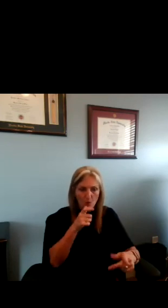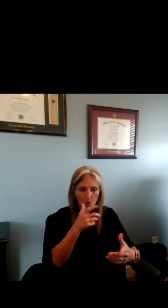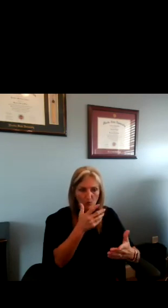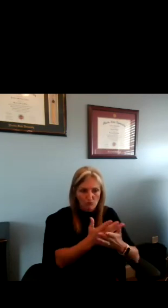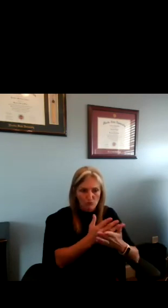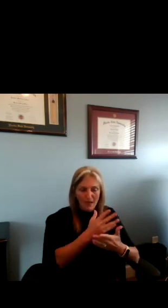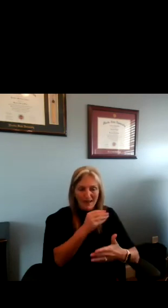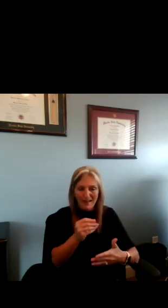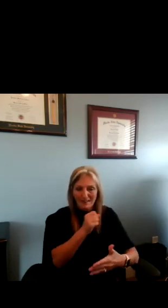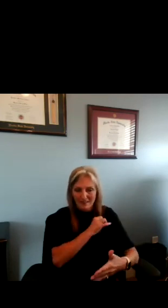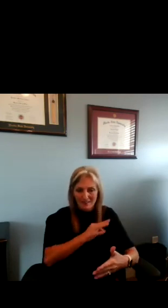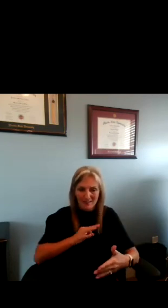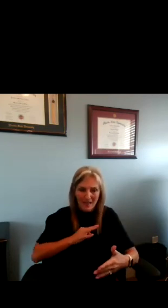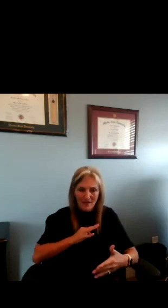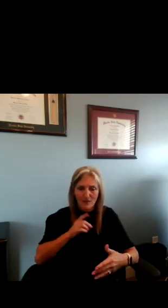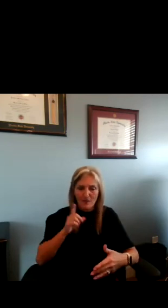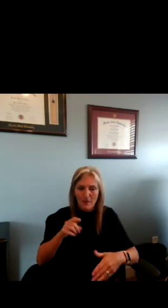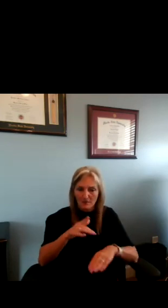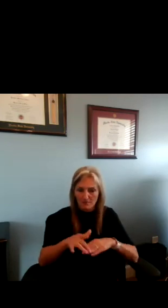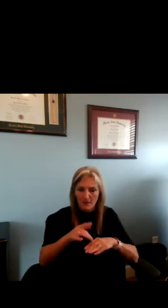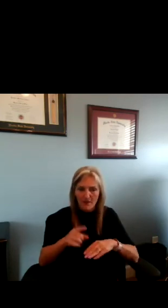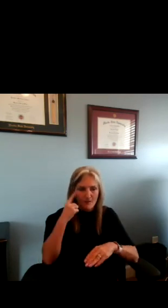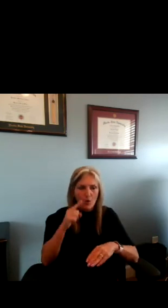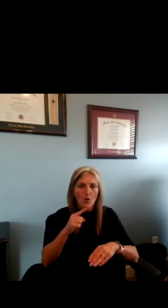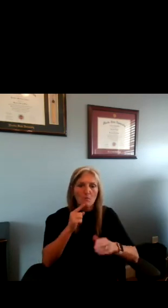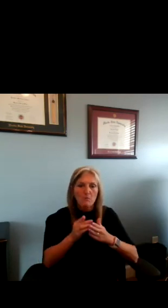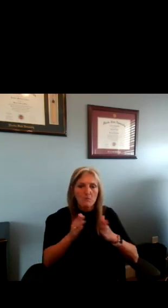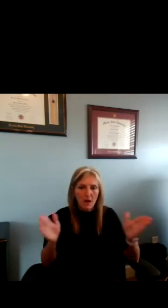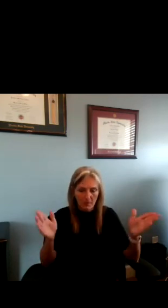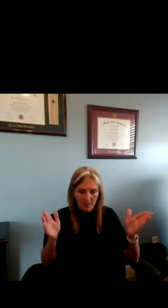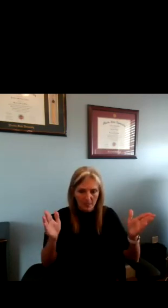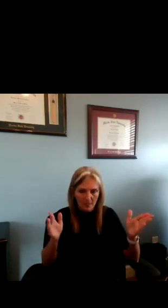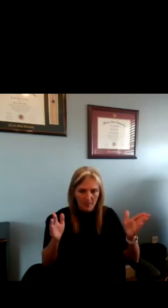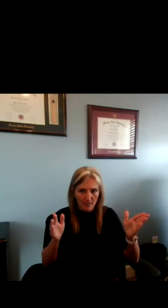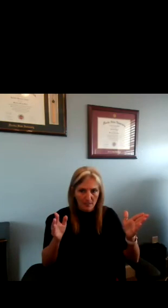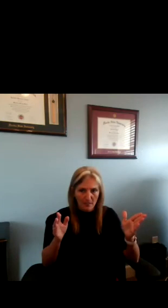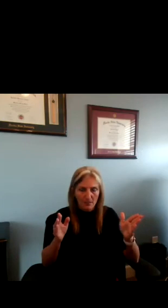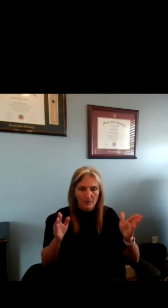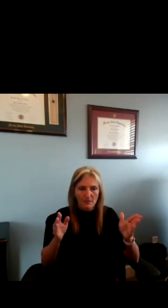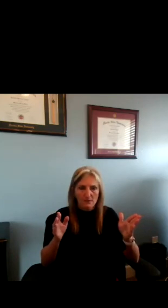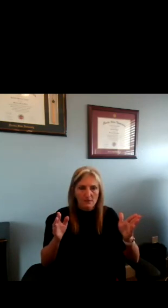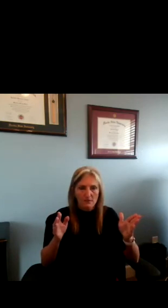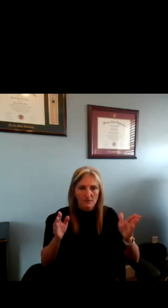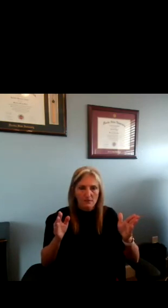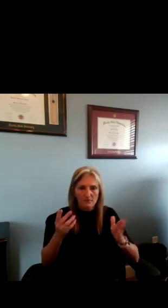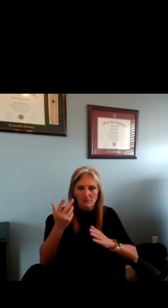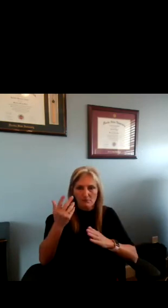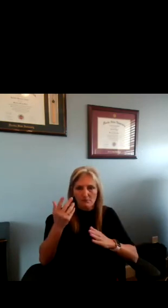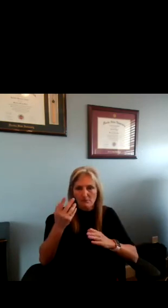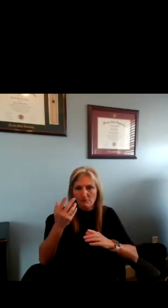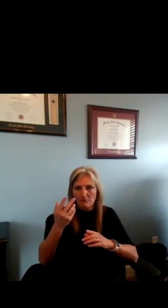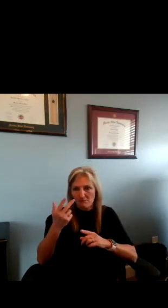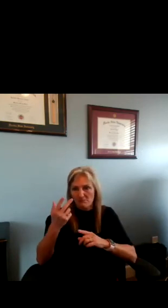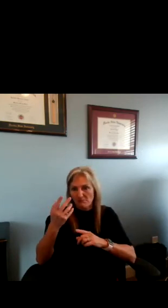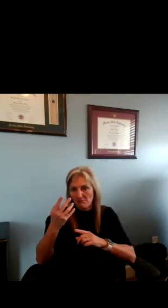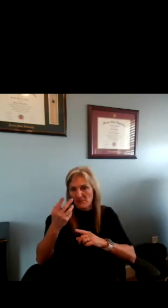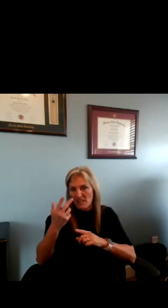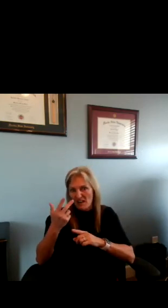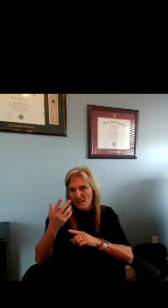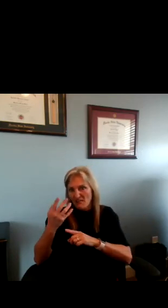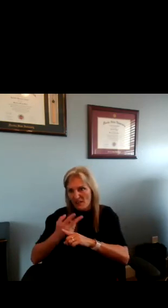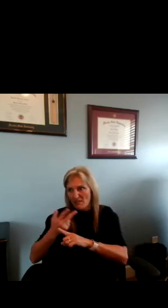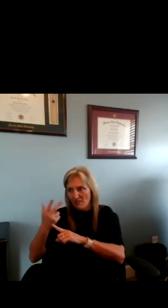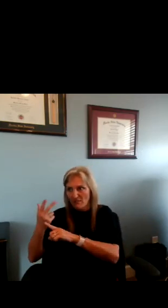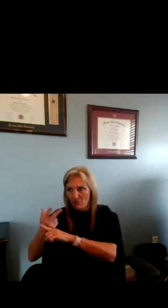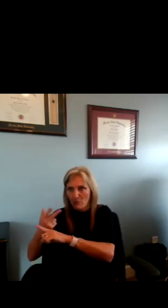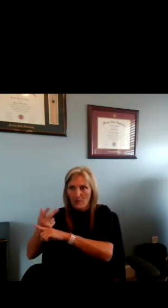correctional staff and to make those available to the public on a quarterly basis. And so Urban is currently working with each DOC to